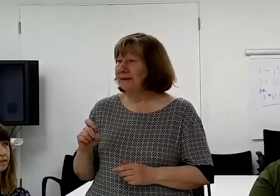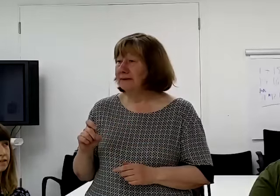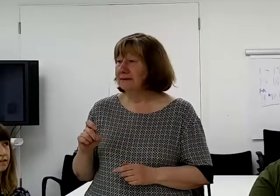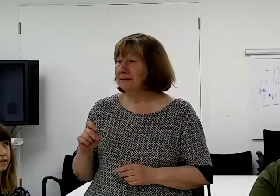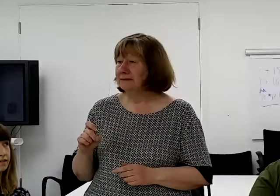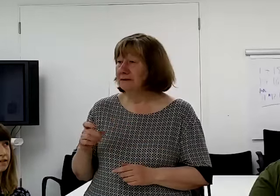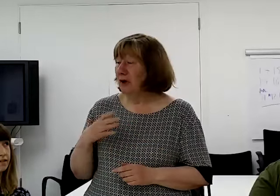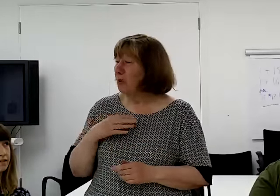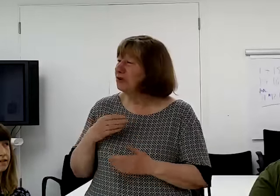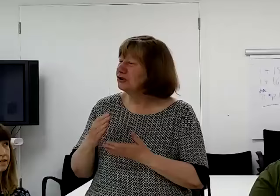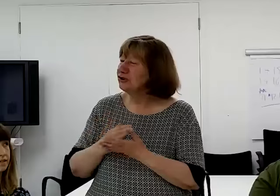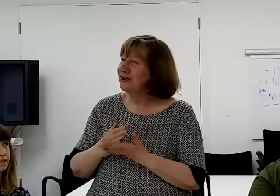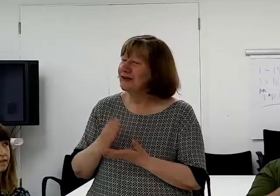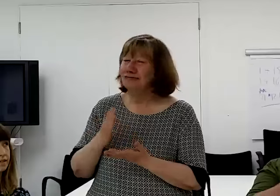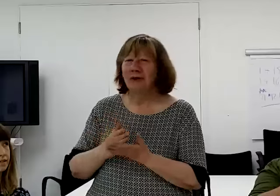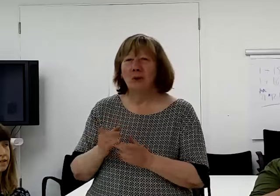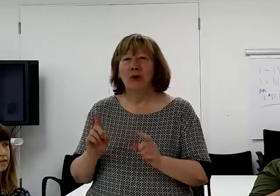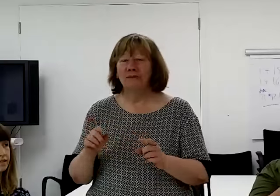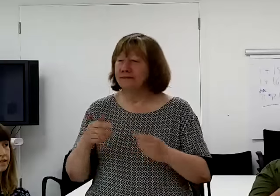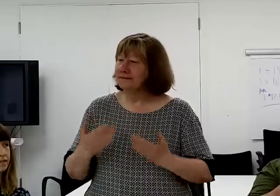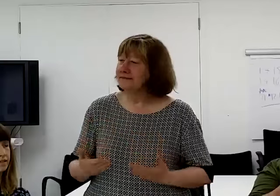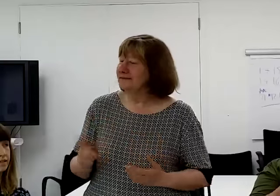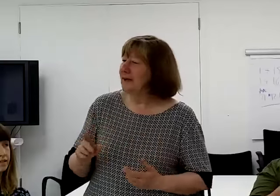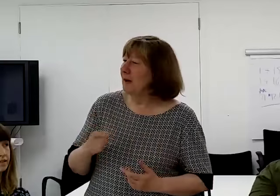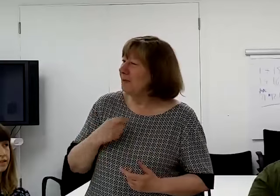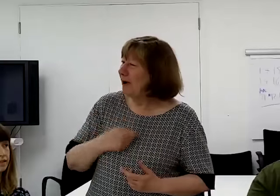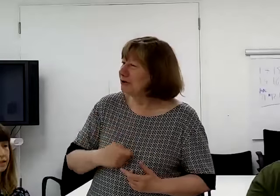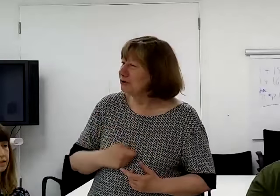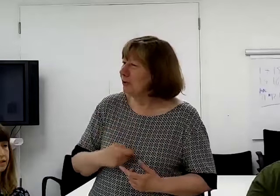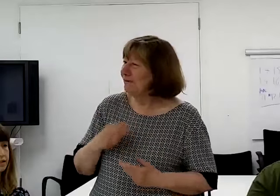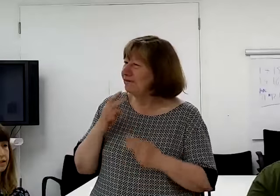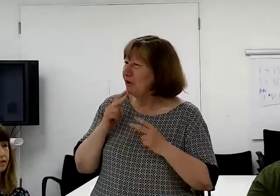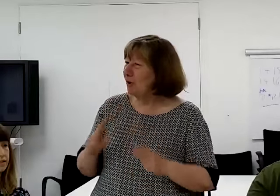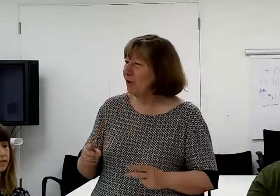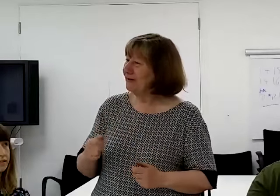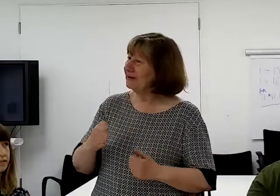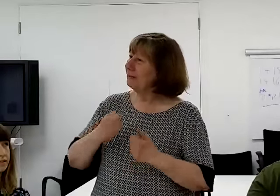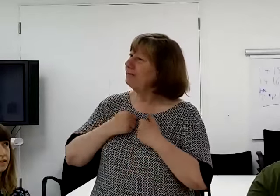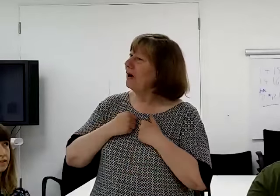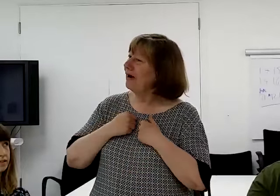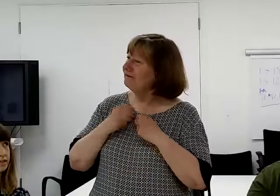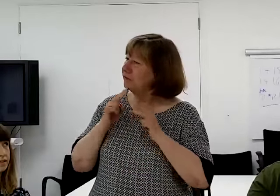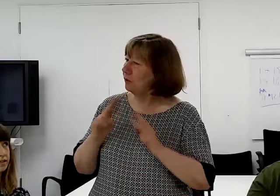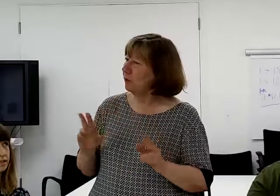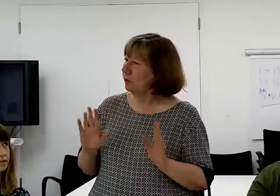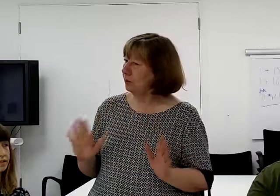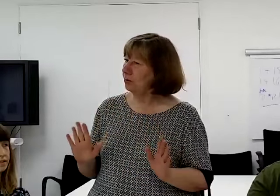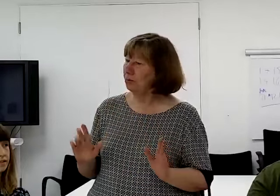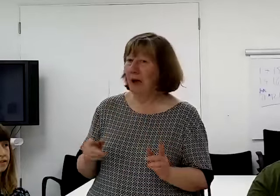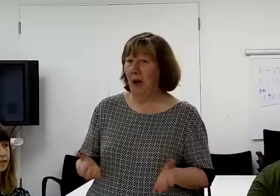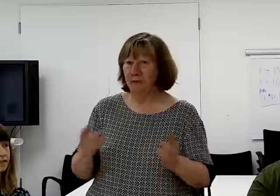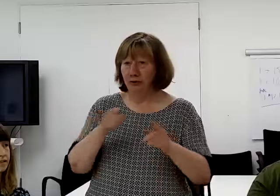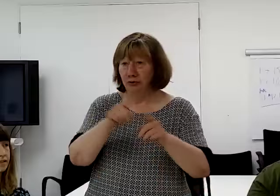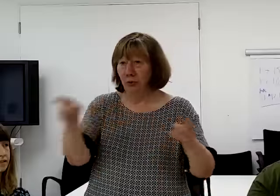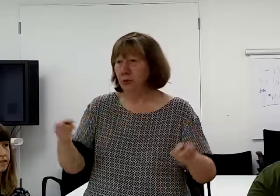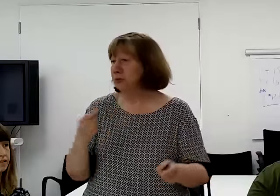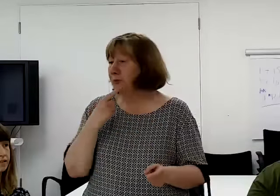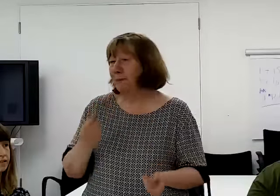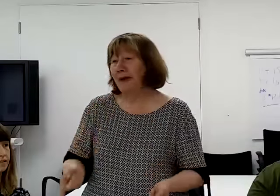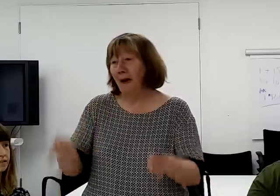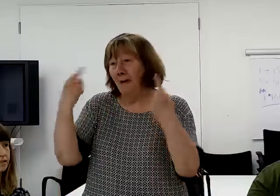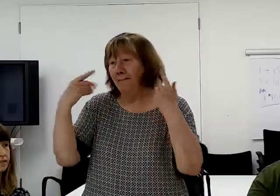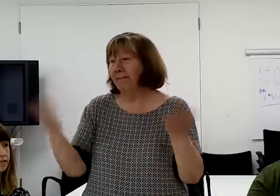I want to talk about Jeremy Corbyn. I want to really share my personal view. So this is my view